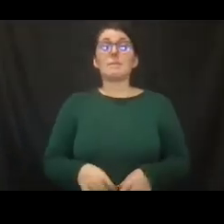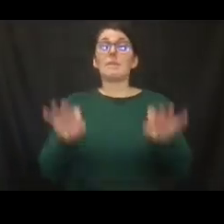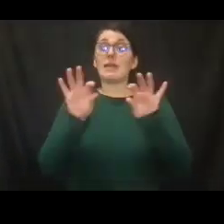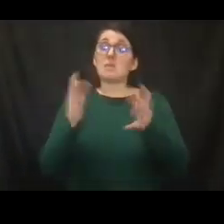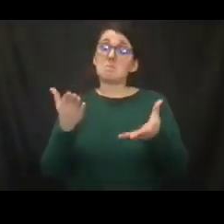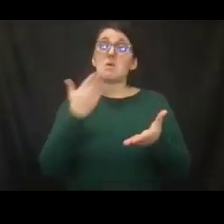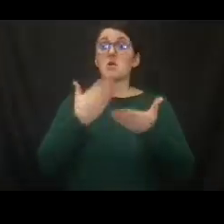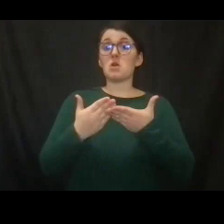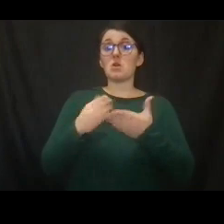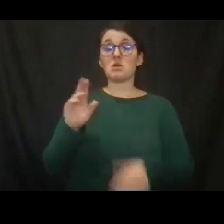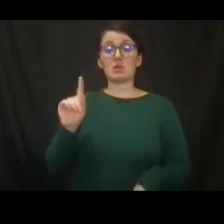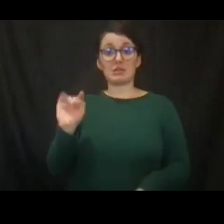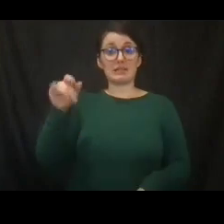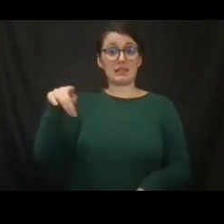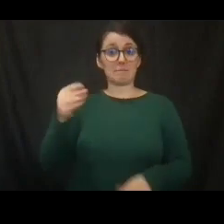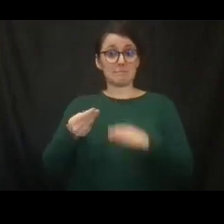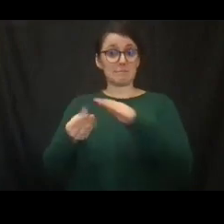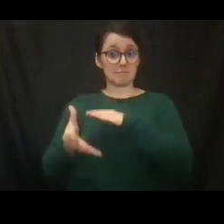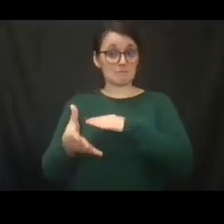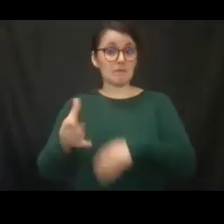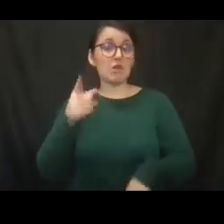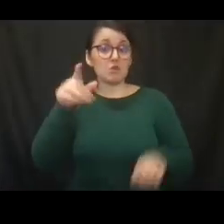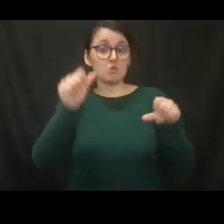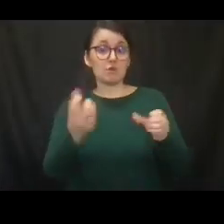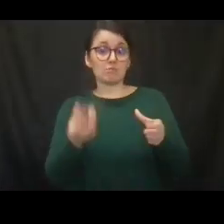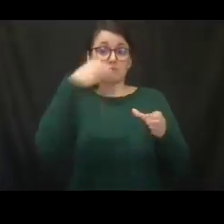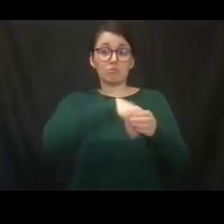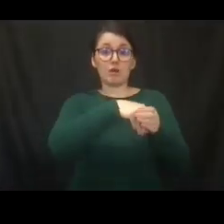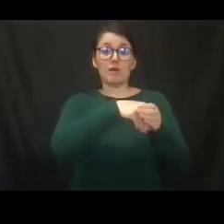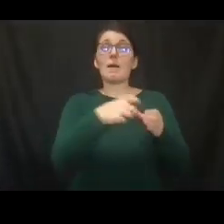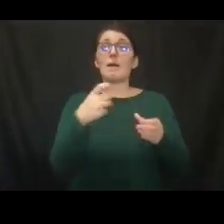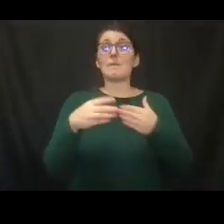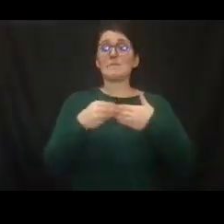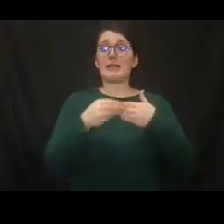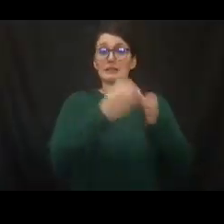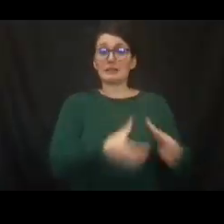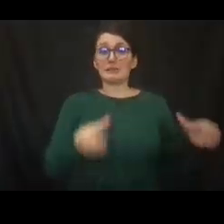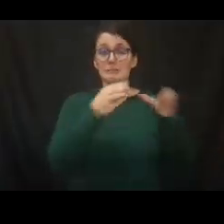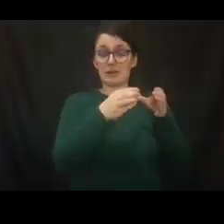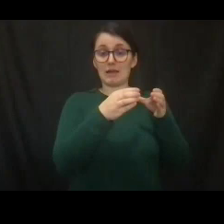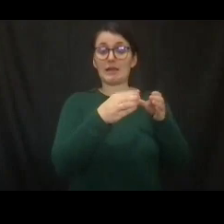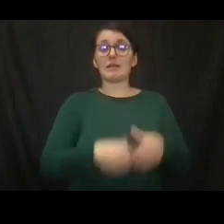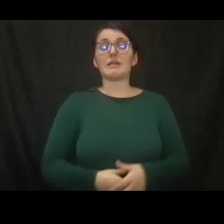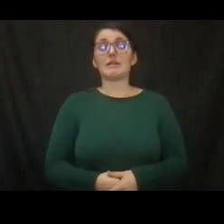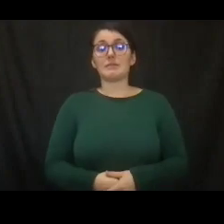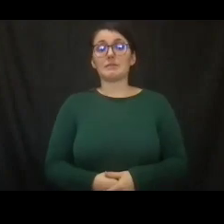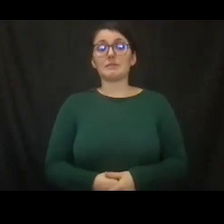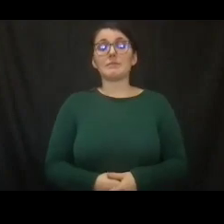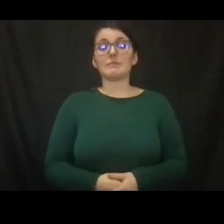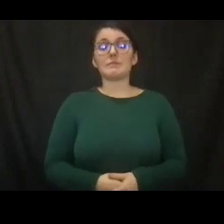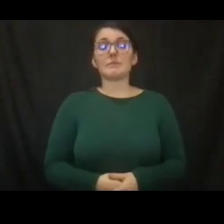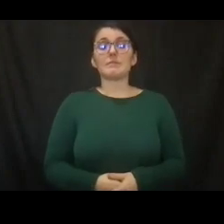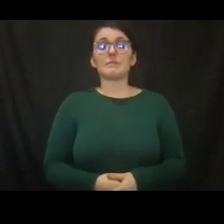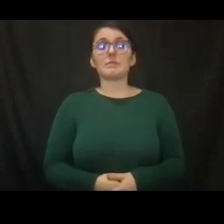a bag, because what can happen is our haulers can actually be injured by broken glass in our trash bags